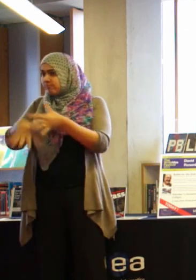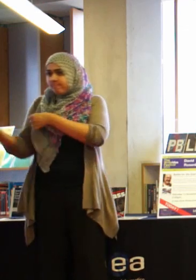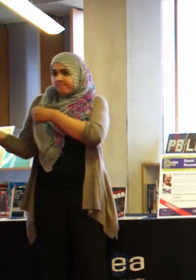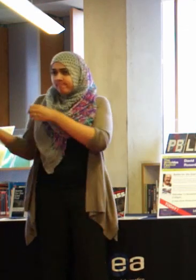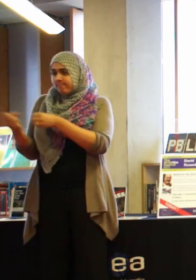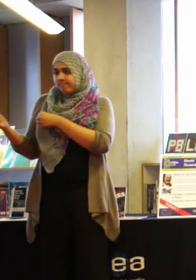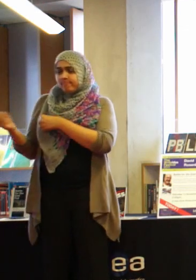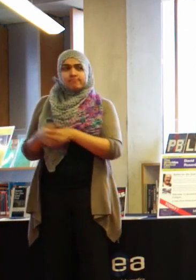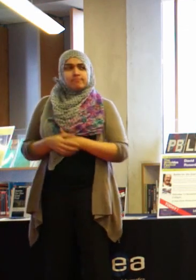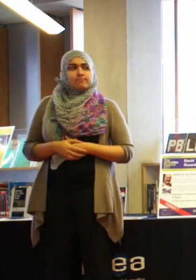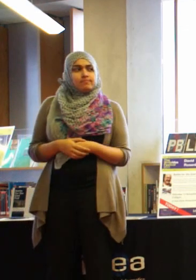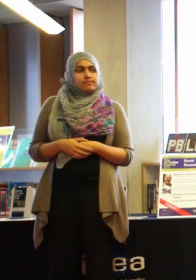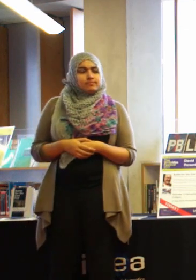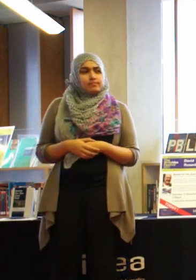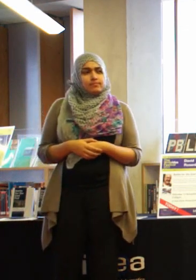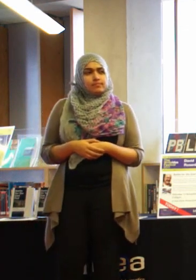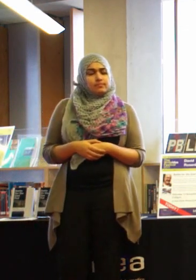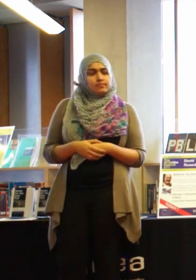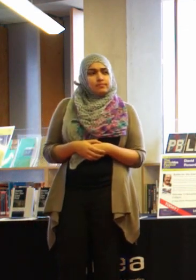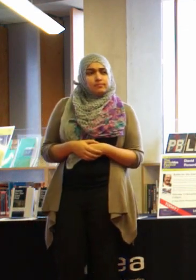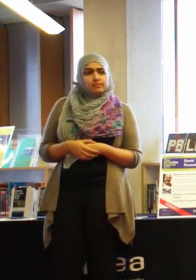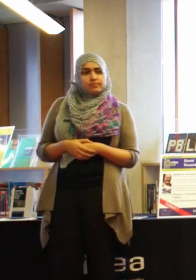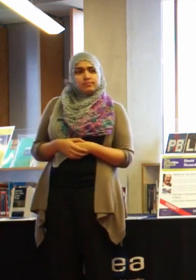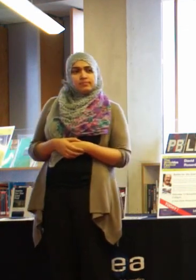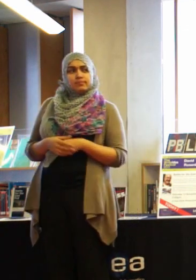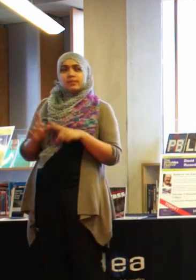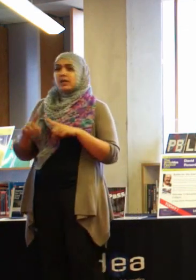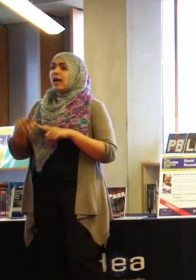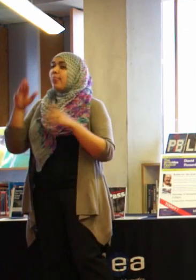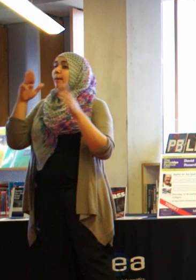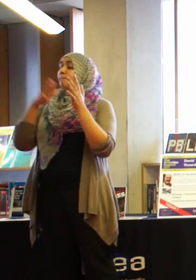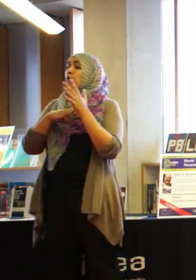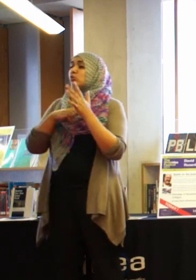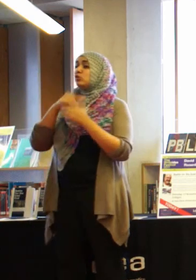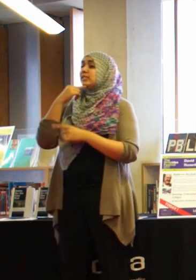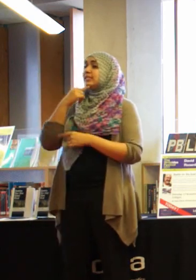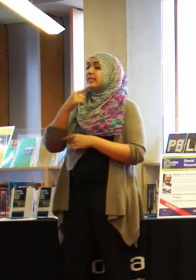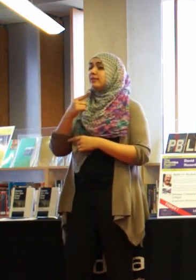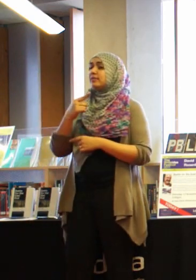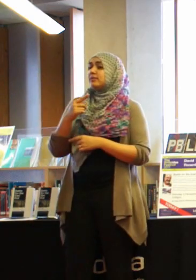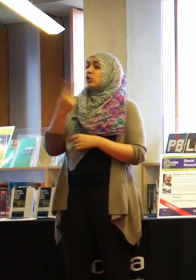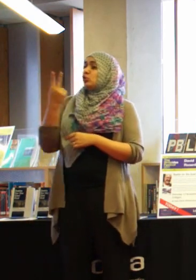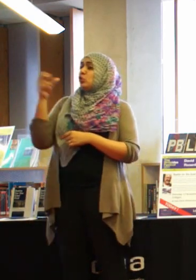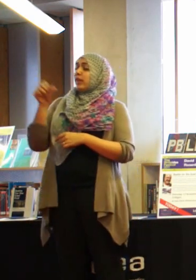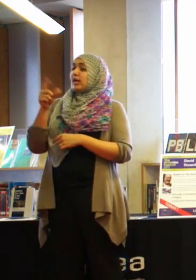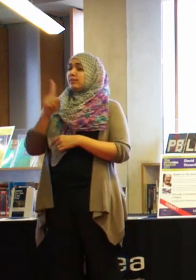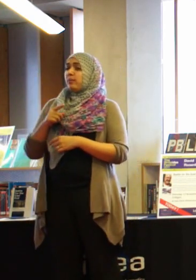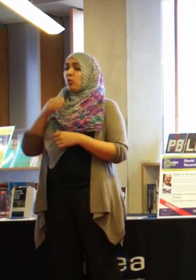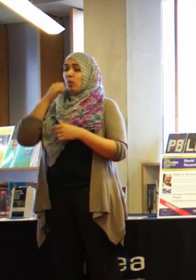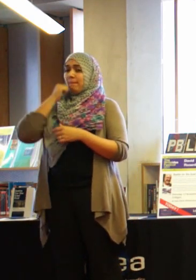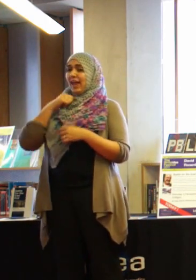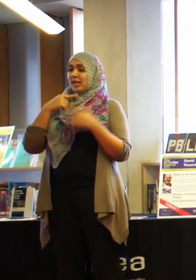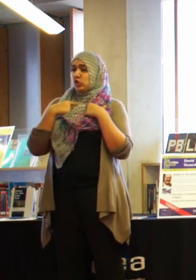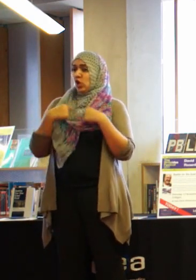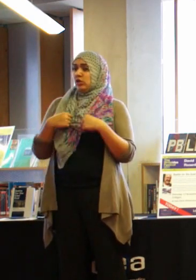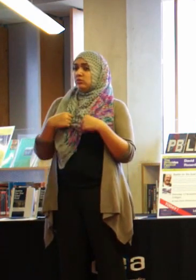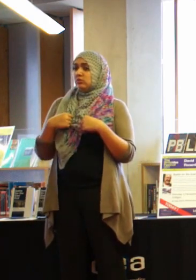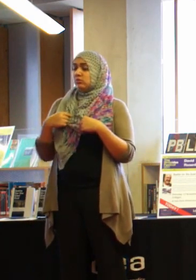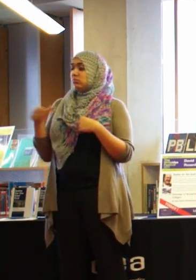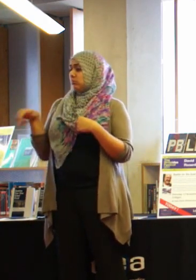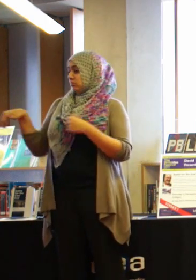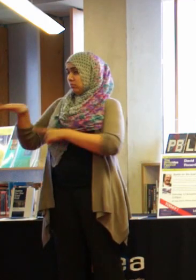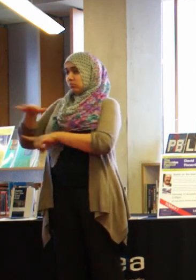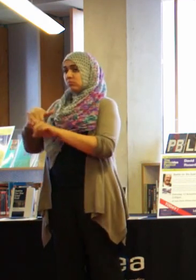the stewards, there's 2,000 stewards in black shirt uniform, mostly men, but about a quarter of them women, move into action. And